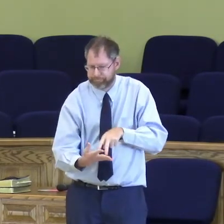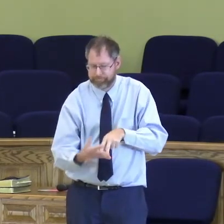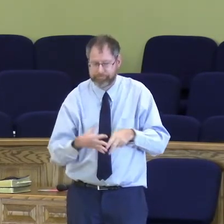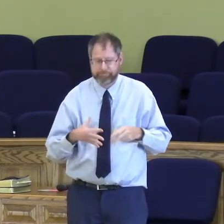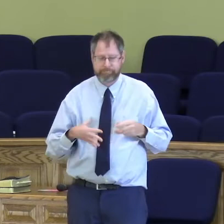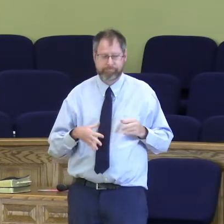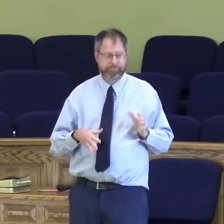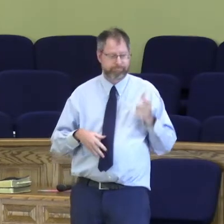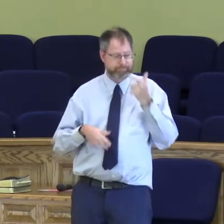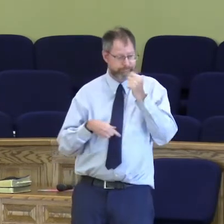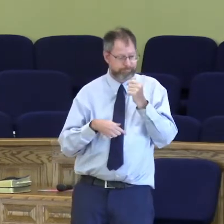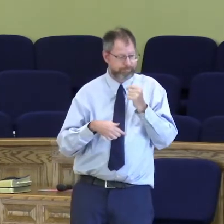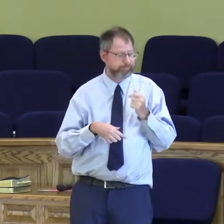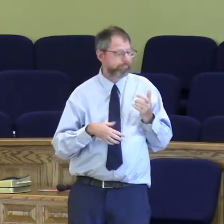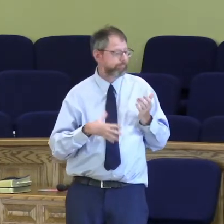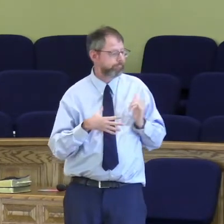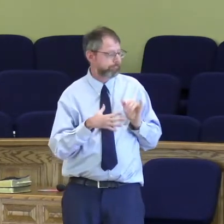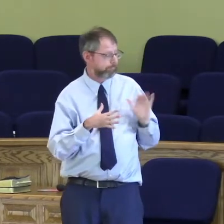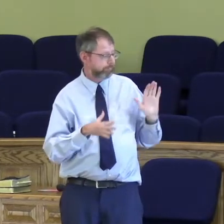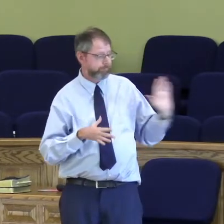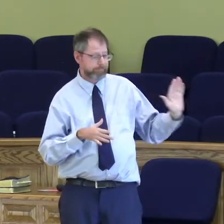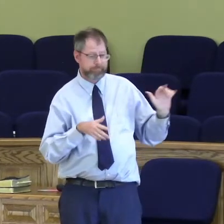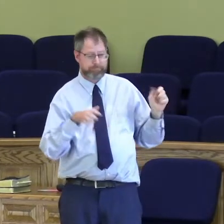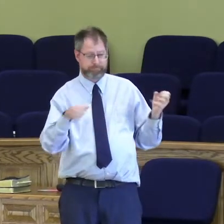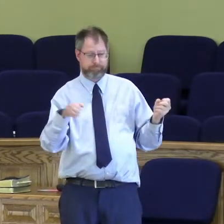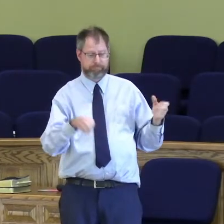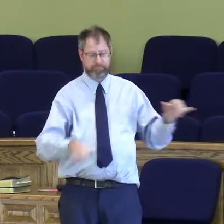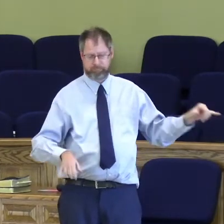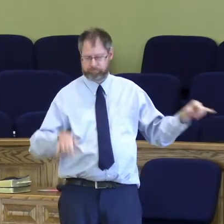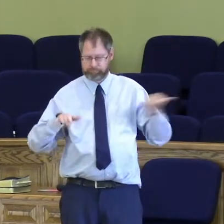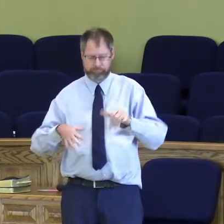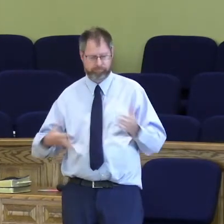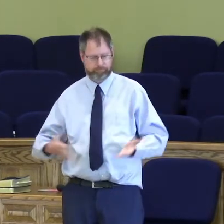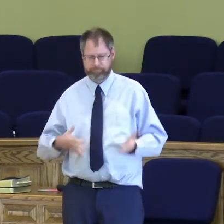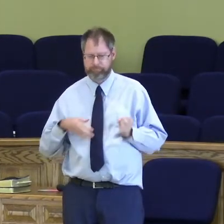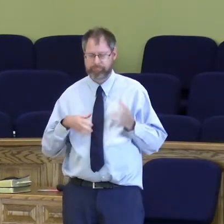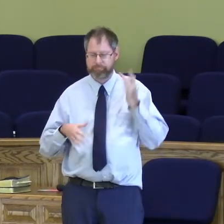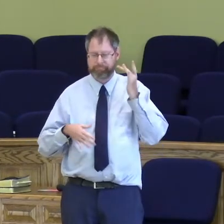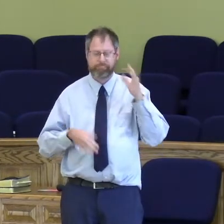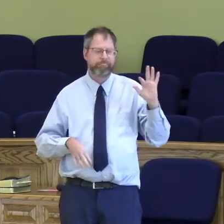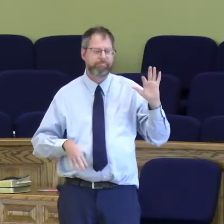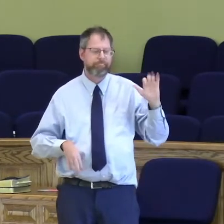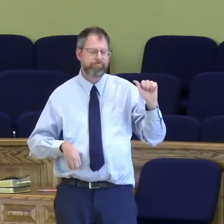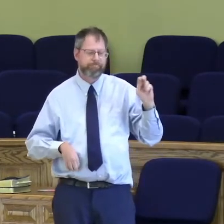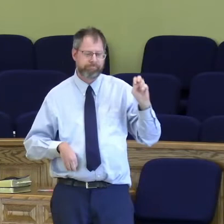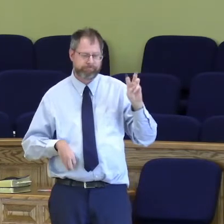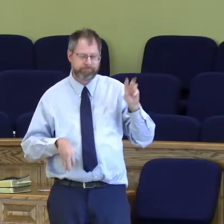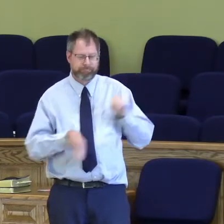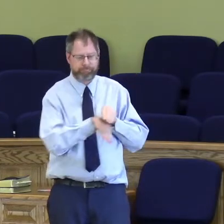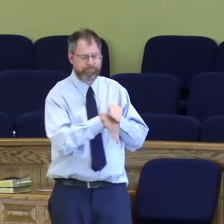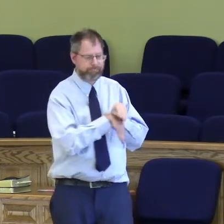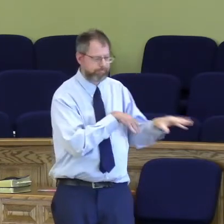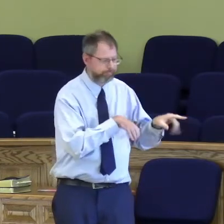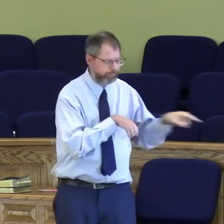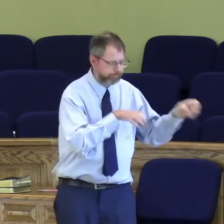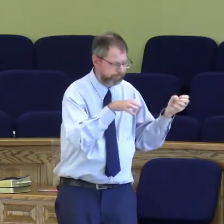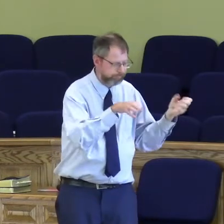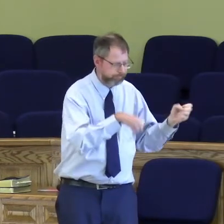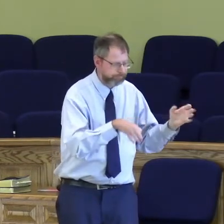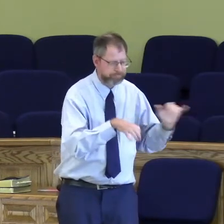could learn to read and get just a basic education, he would then be able to present the gospel to them.